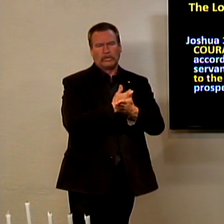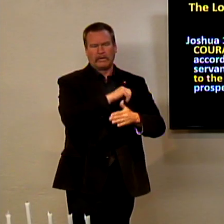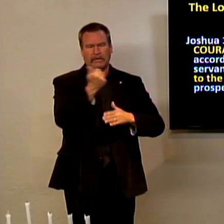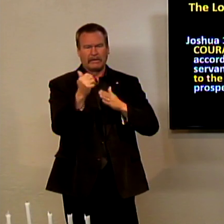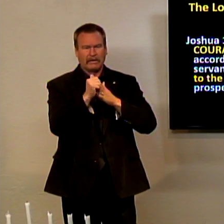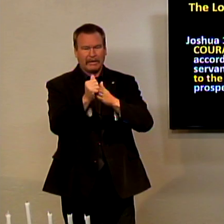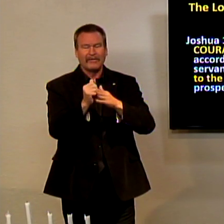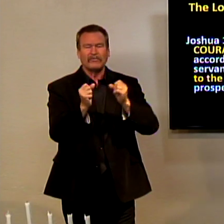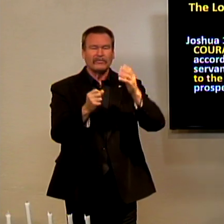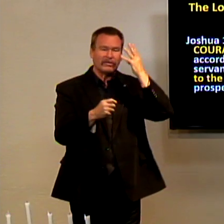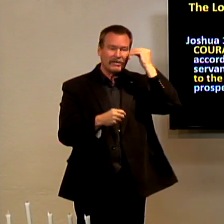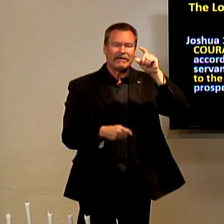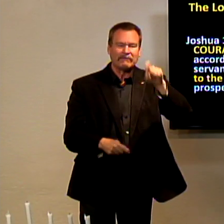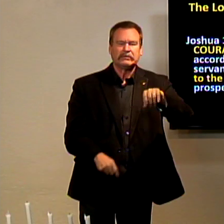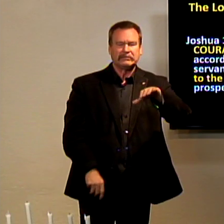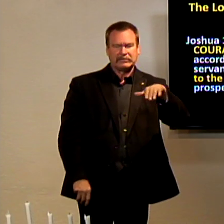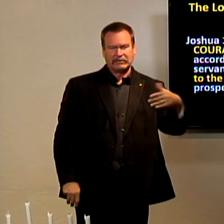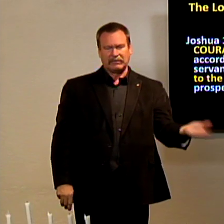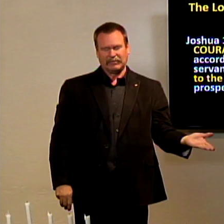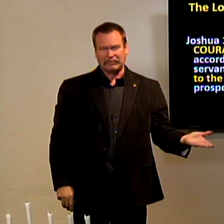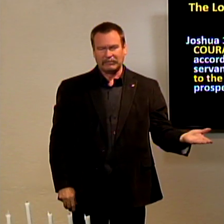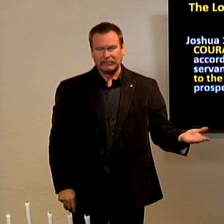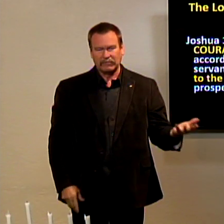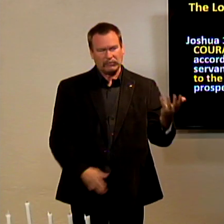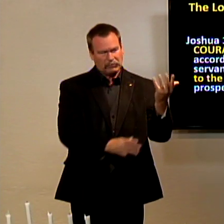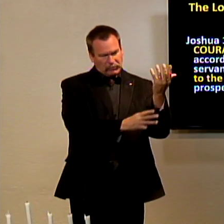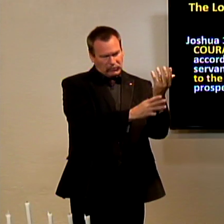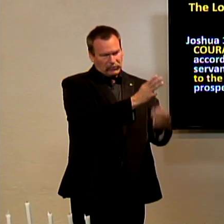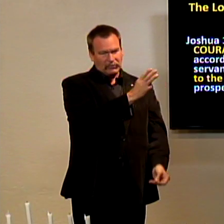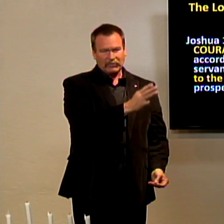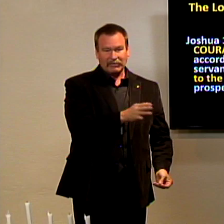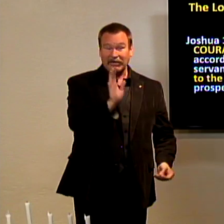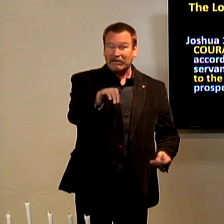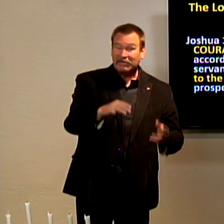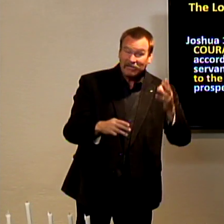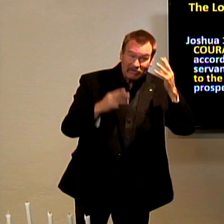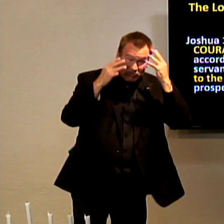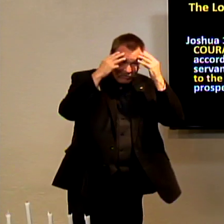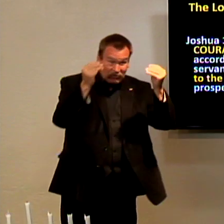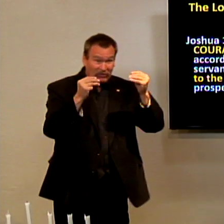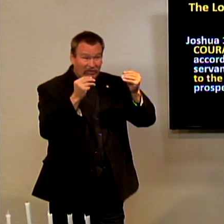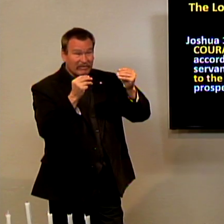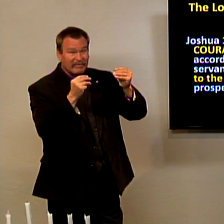Moses had had a hard life, and it was time for Moses to die.